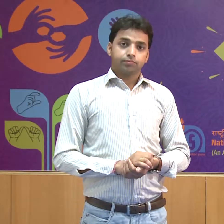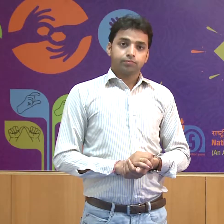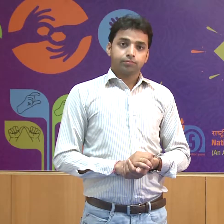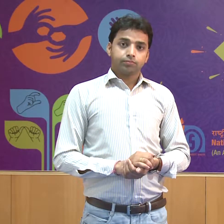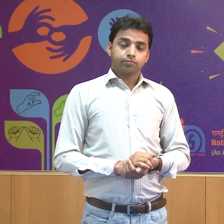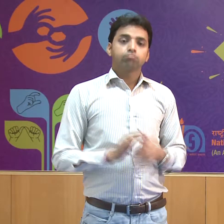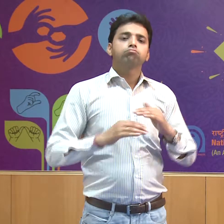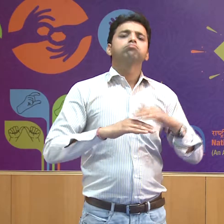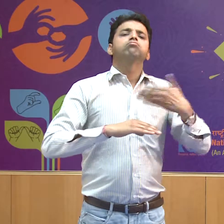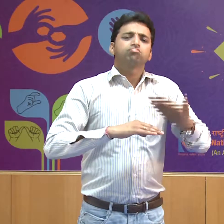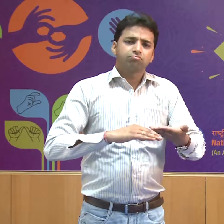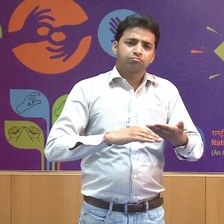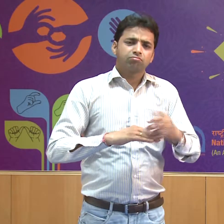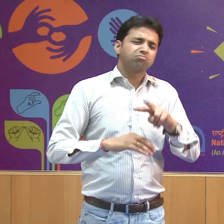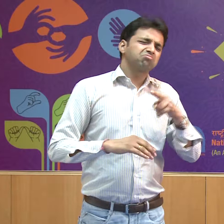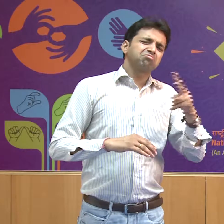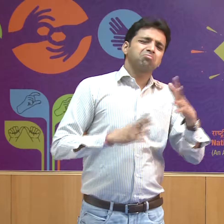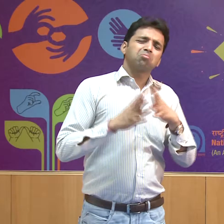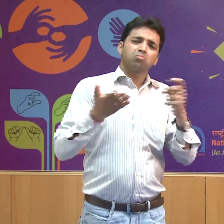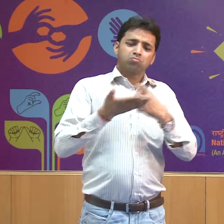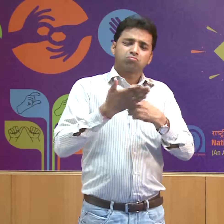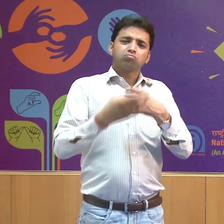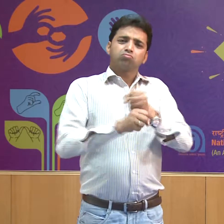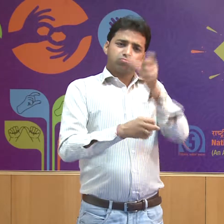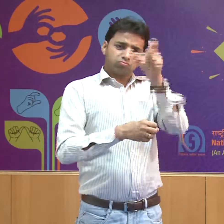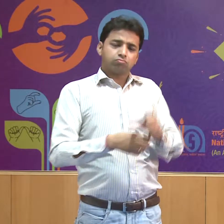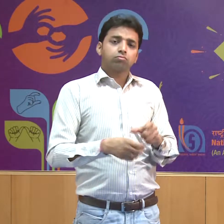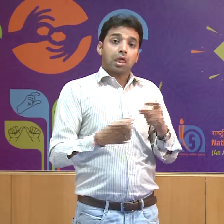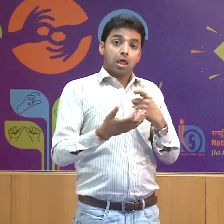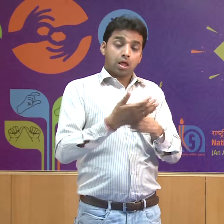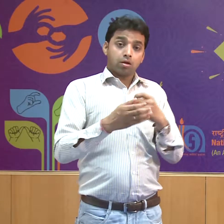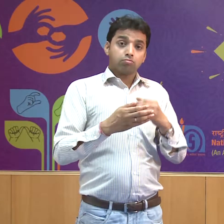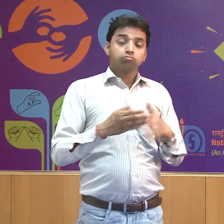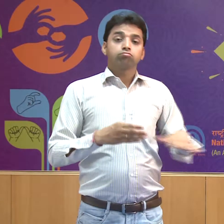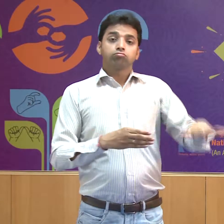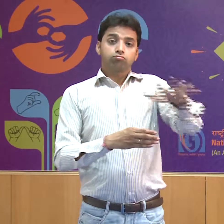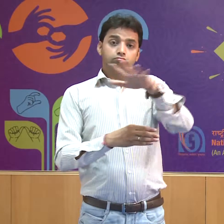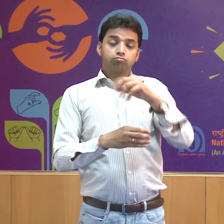After him, many rulers and dynasties ruled over Hindustan.